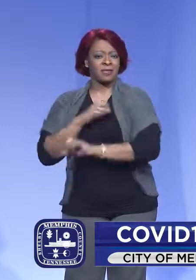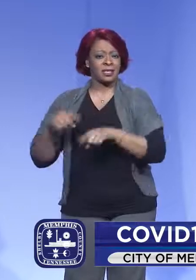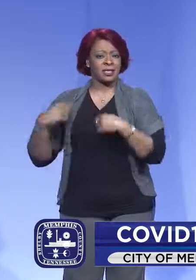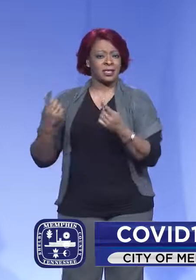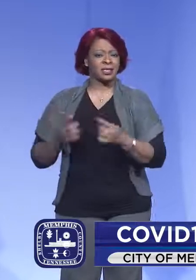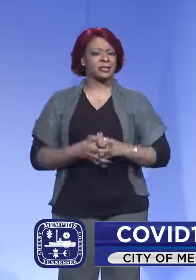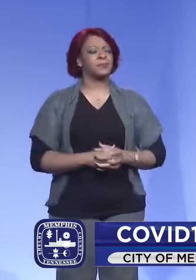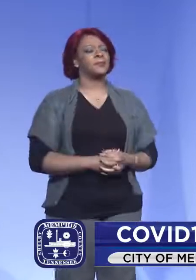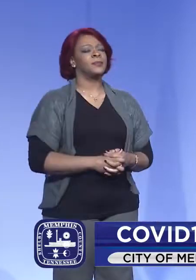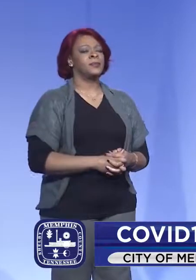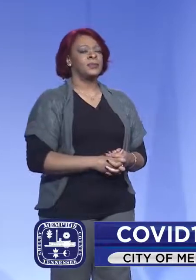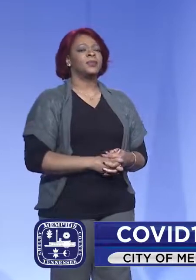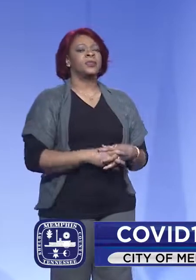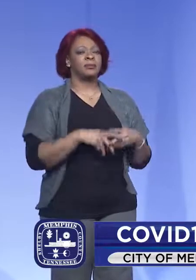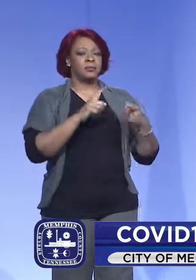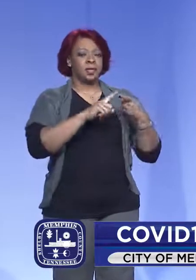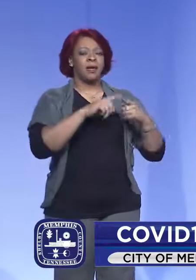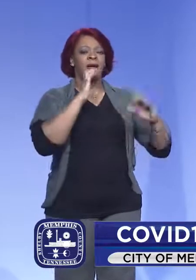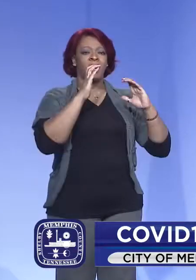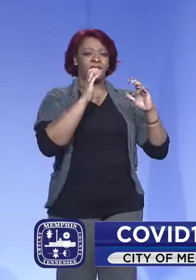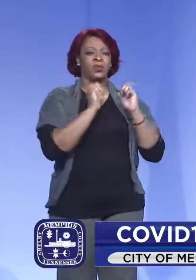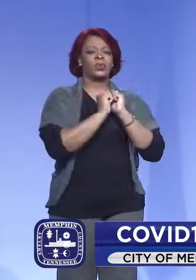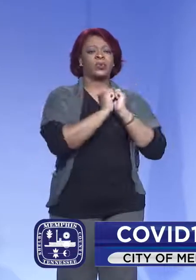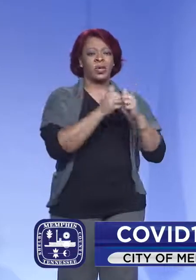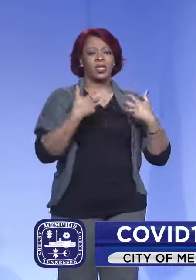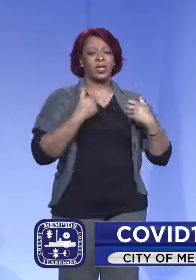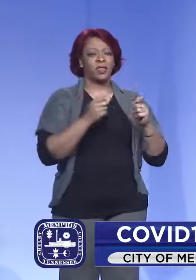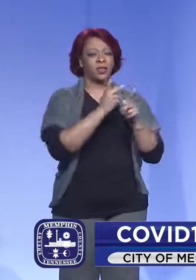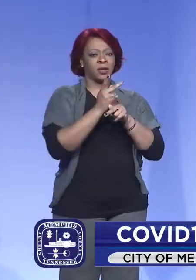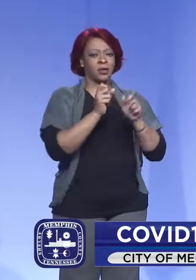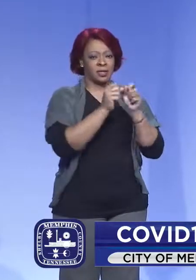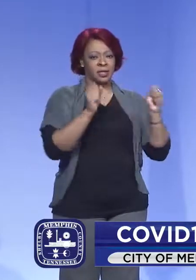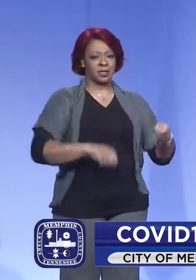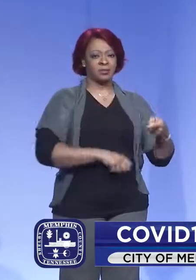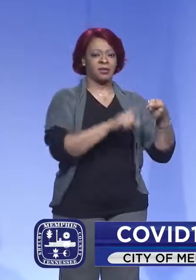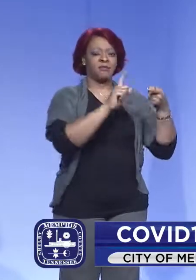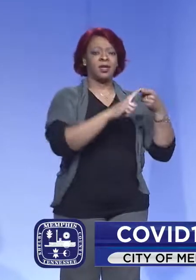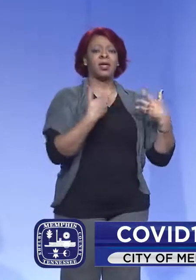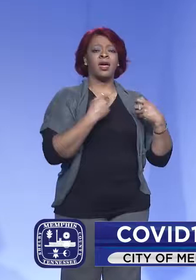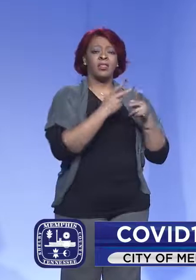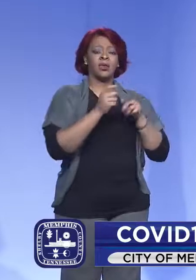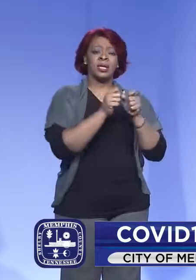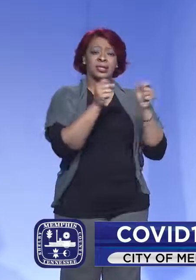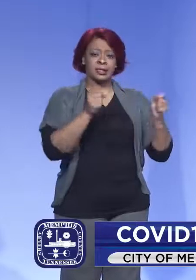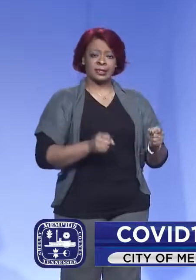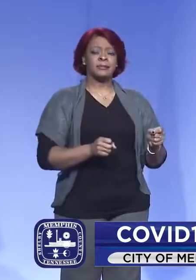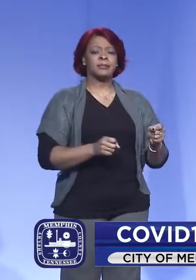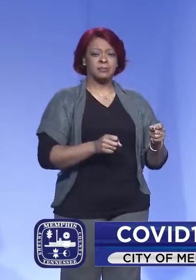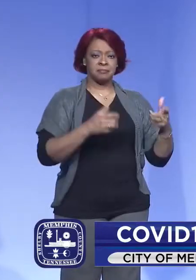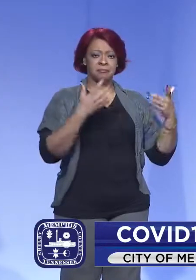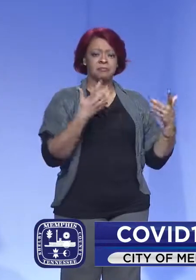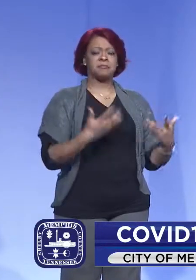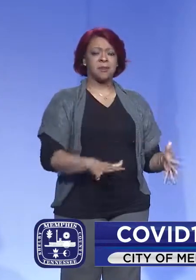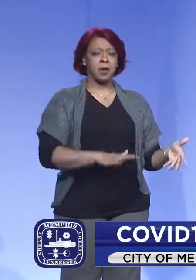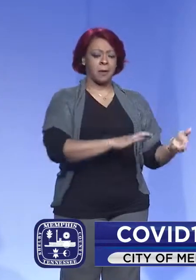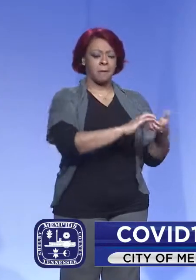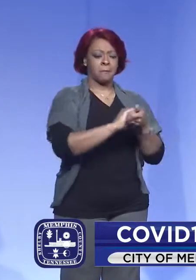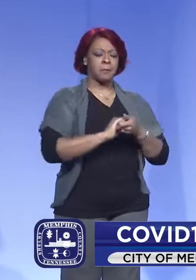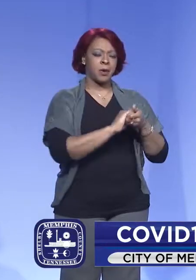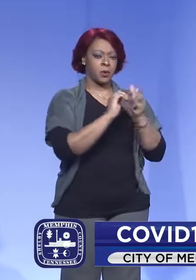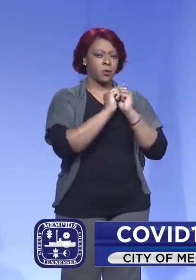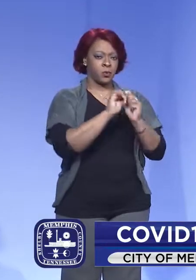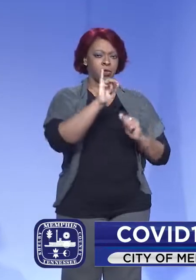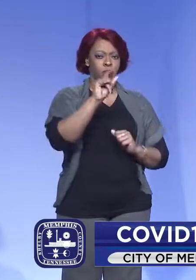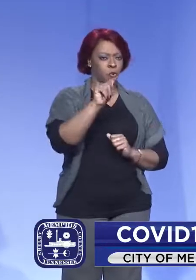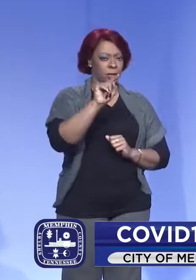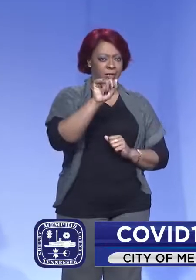systems? Sure. So I'll start with conversations with the healthcare systems. First, the healthcare systems have been part of the Joint Task Force